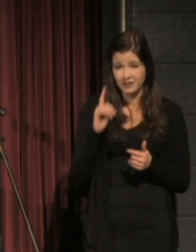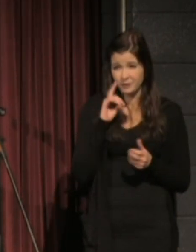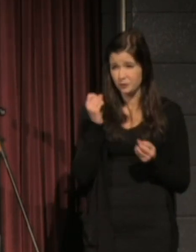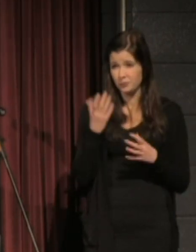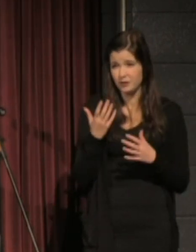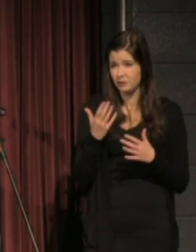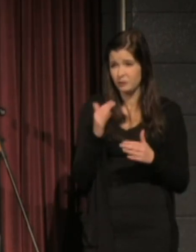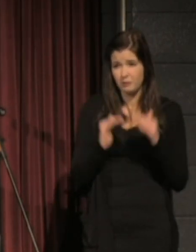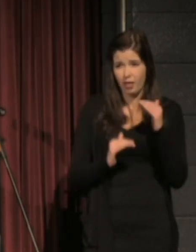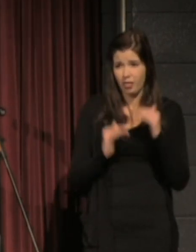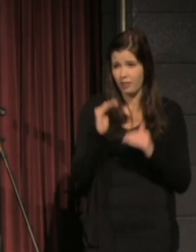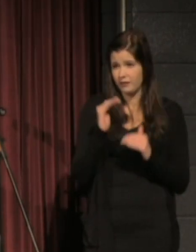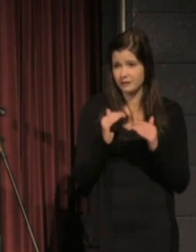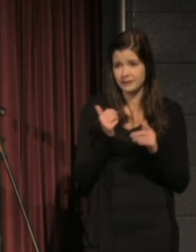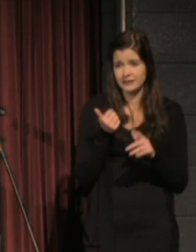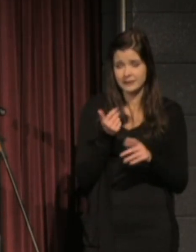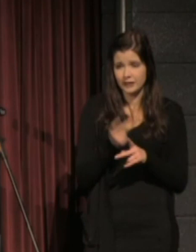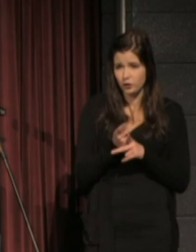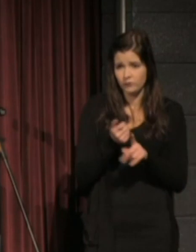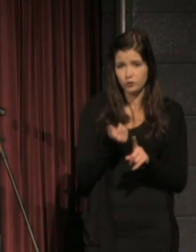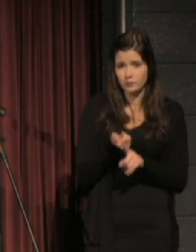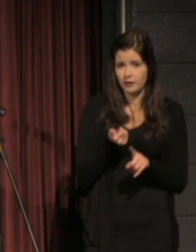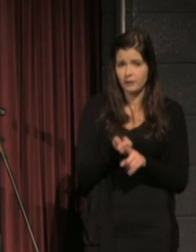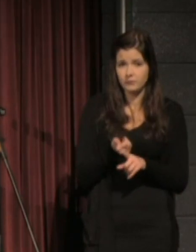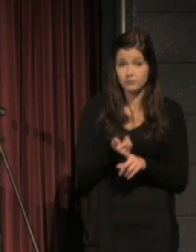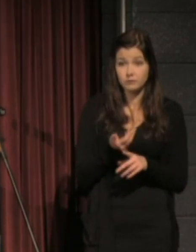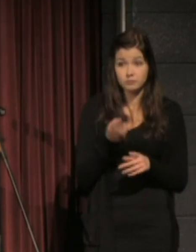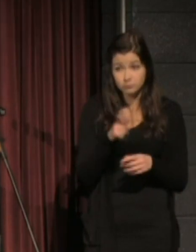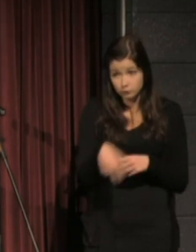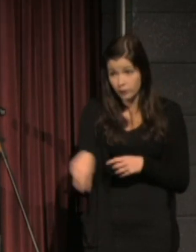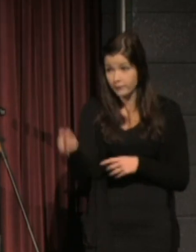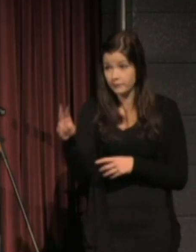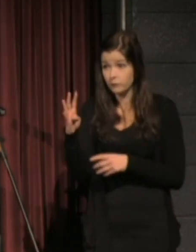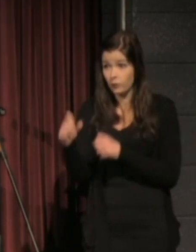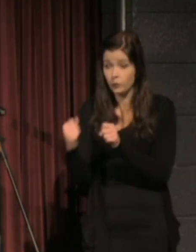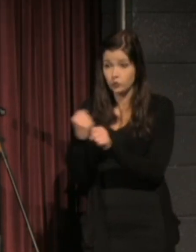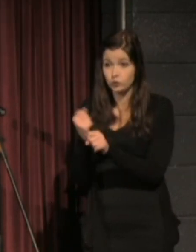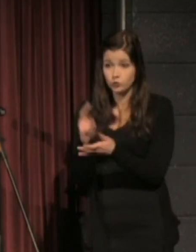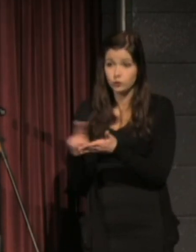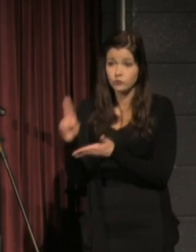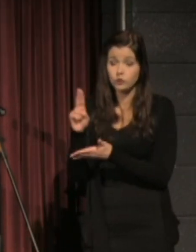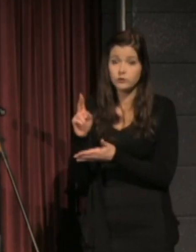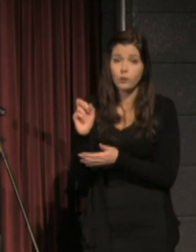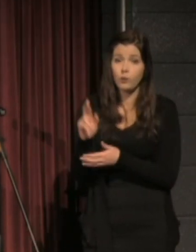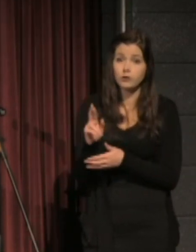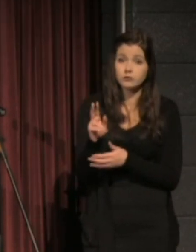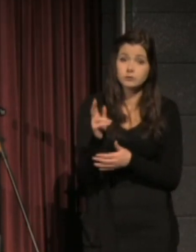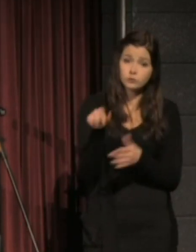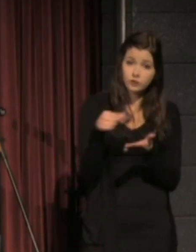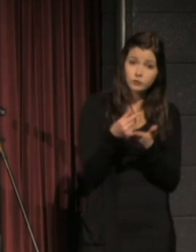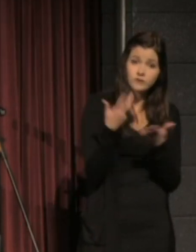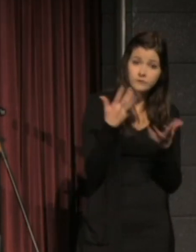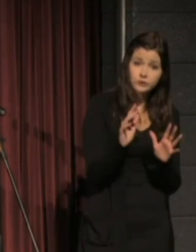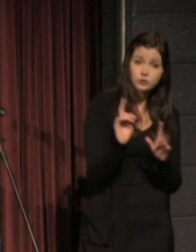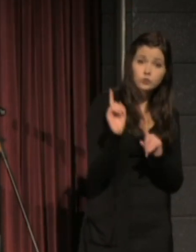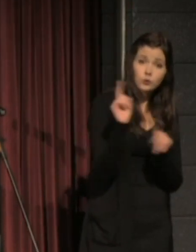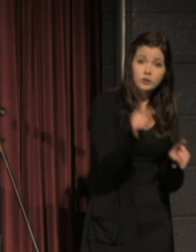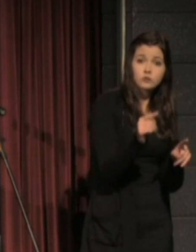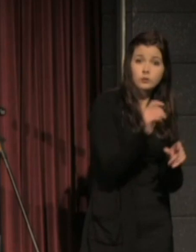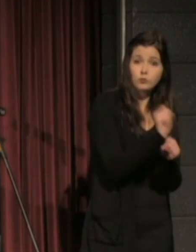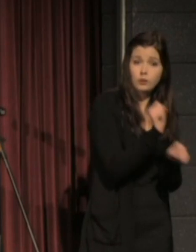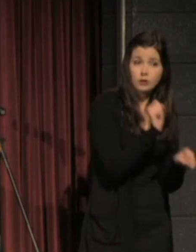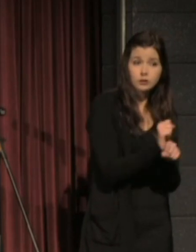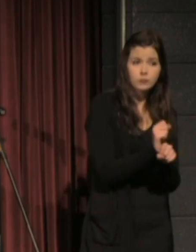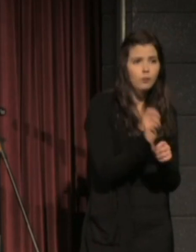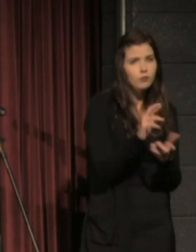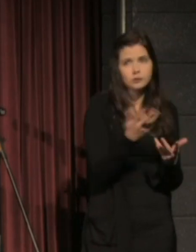in your life. Whether you are a graduate transferring to a four-year university, or a graduate going directly into the workforce,